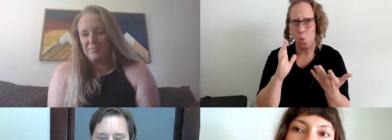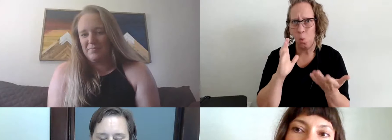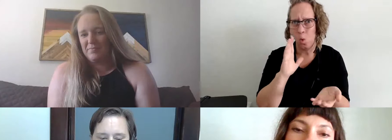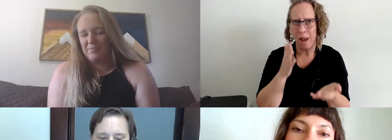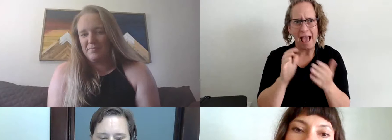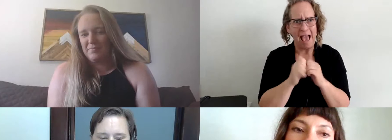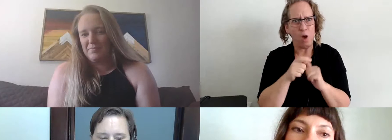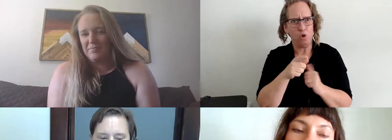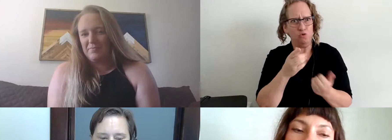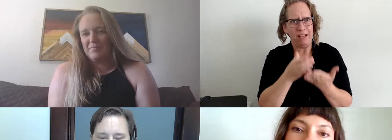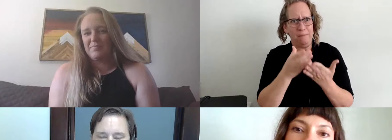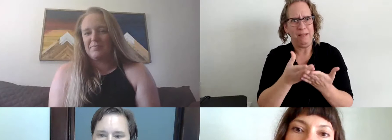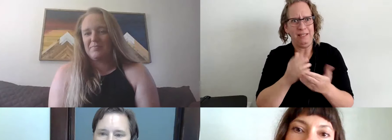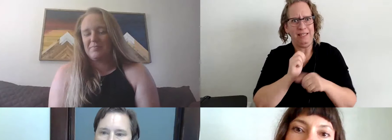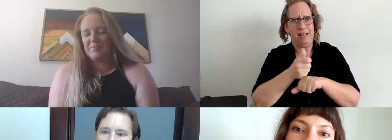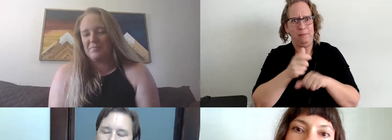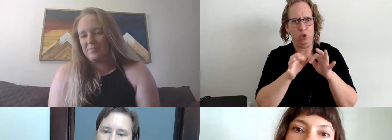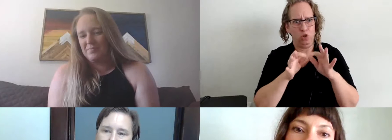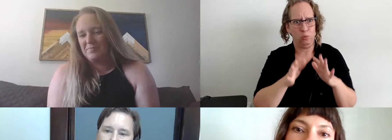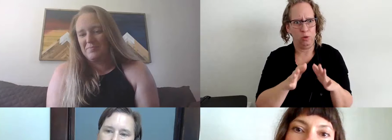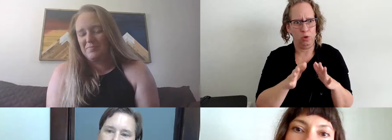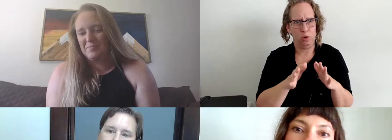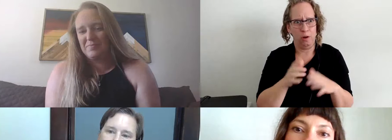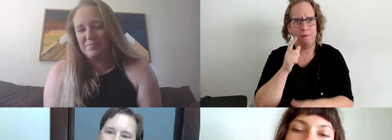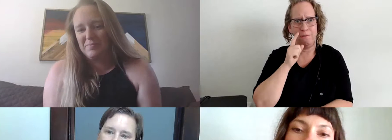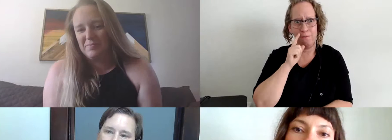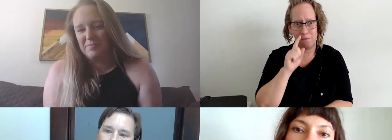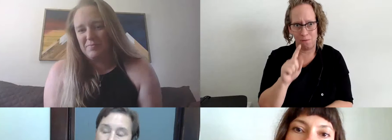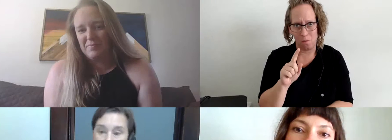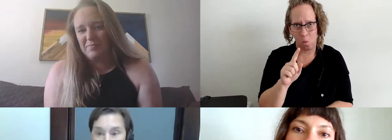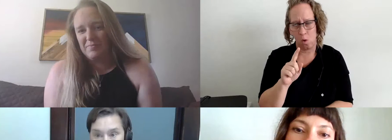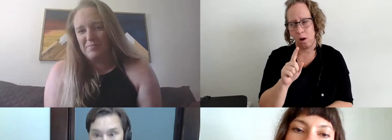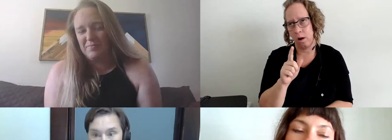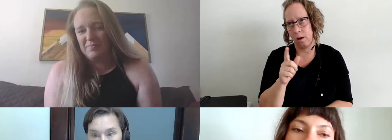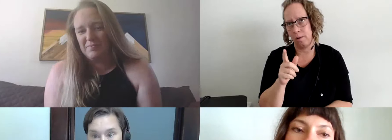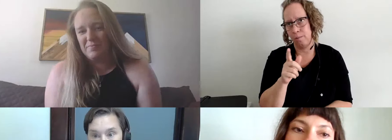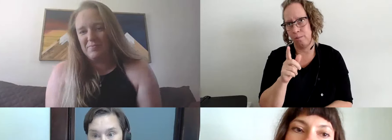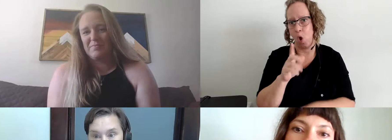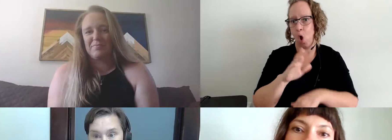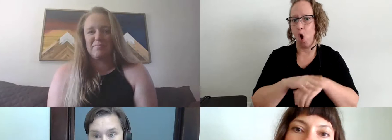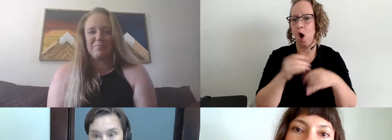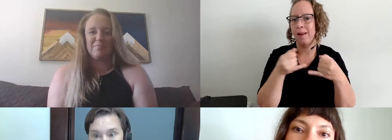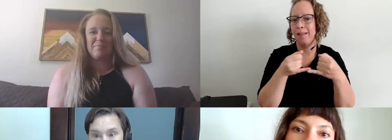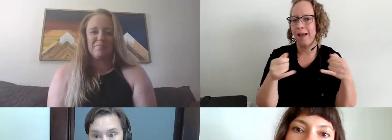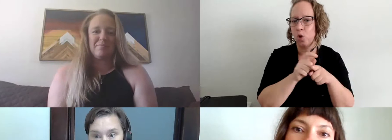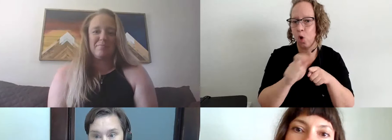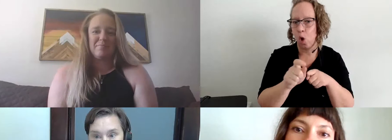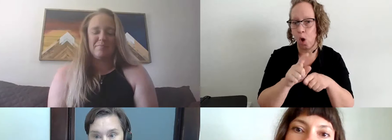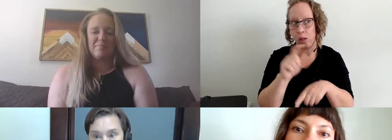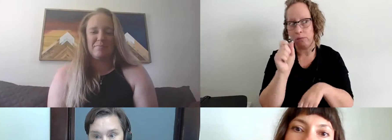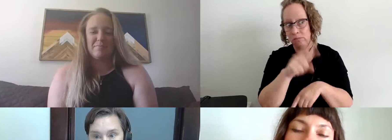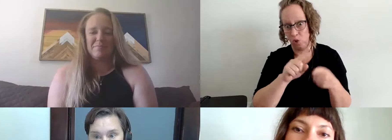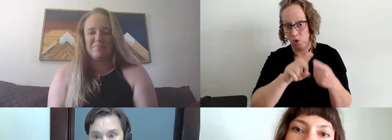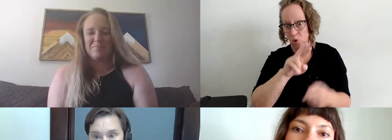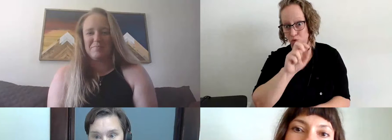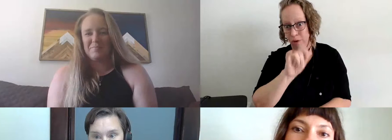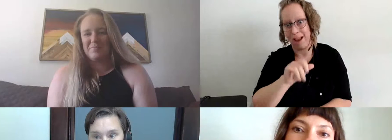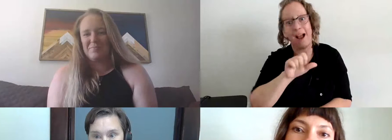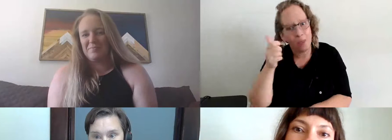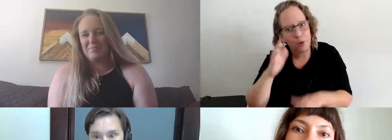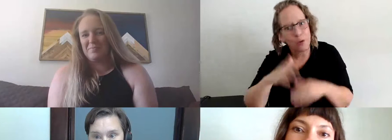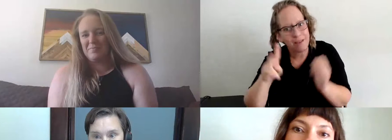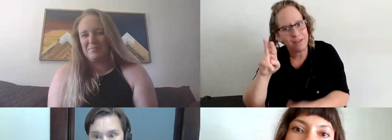would you recommend setting up an interpreter for an online call besides VRS?